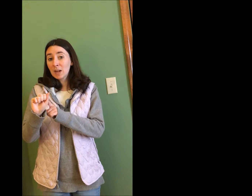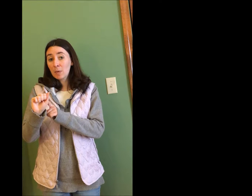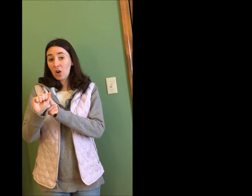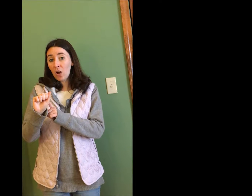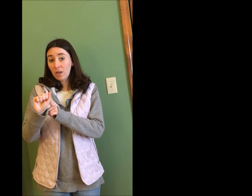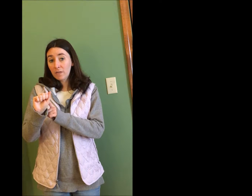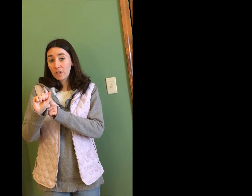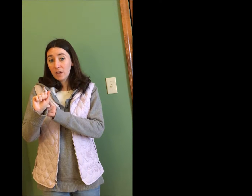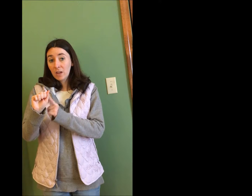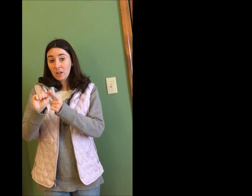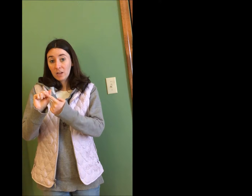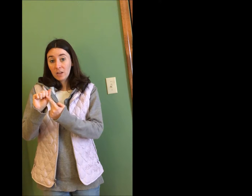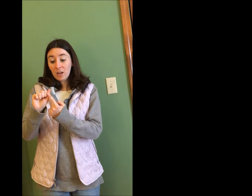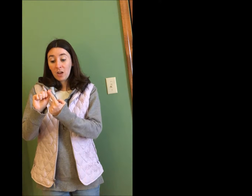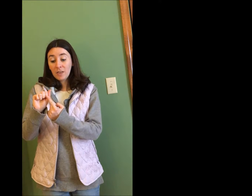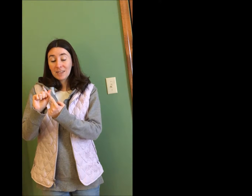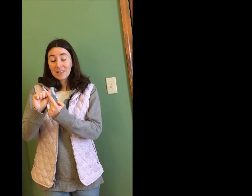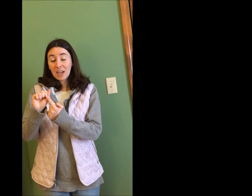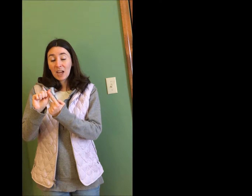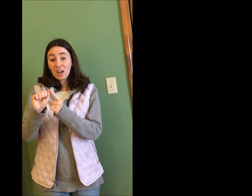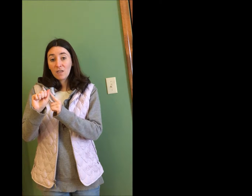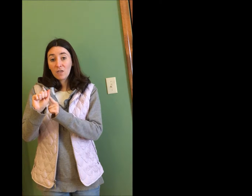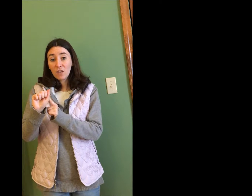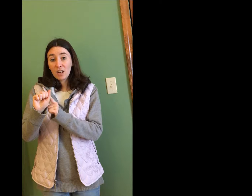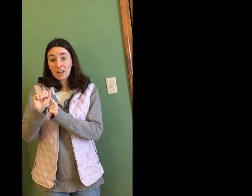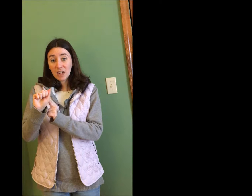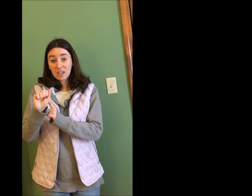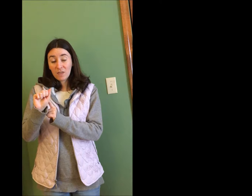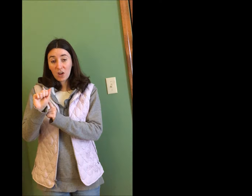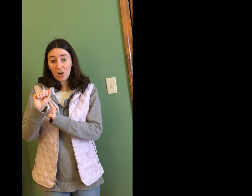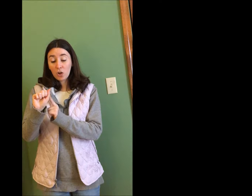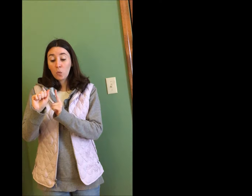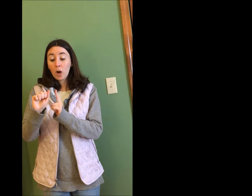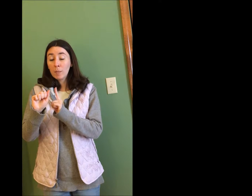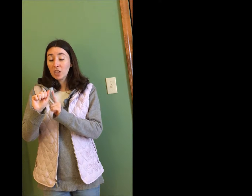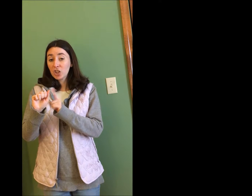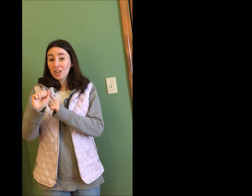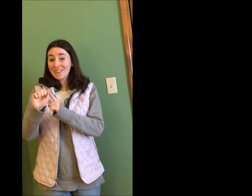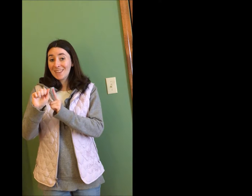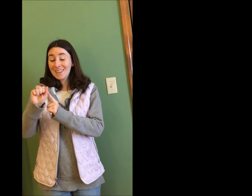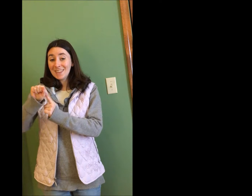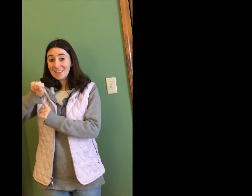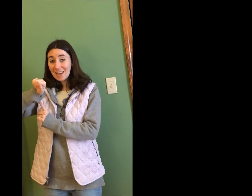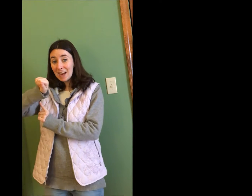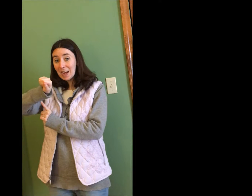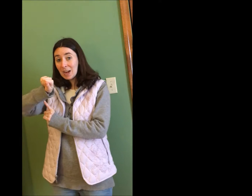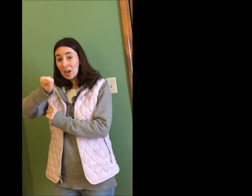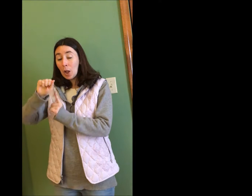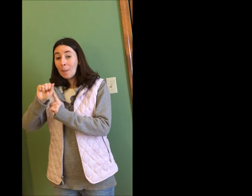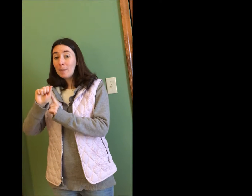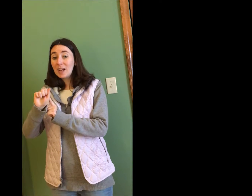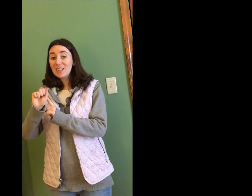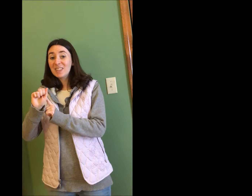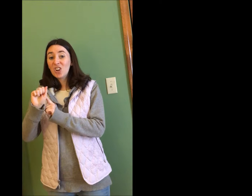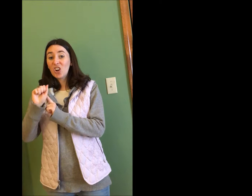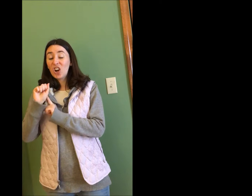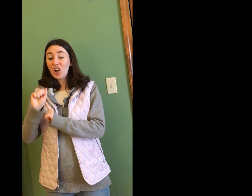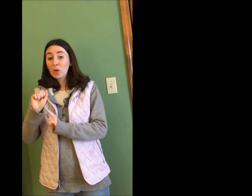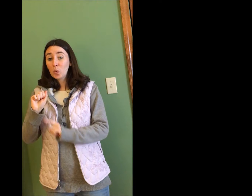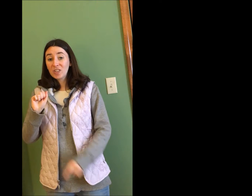be off on the side of your index finger. You want to make sure it's to this side because there are other words in